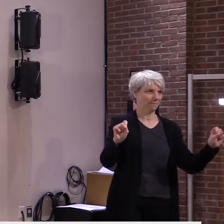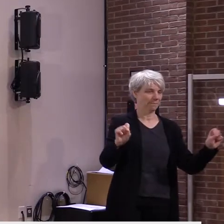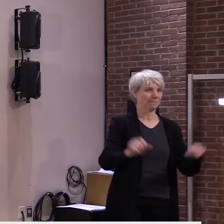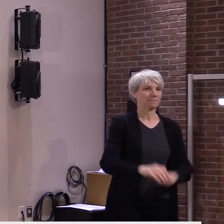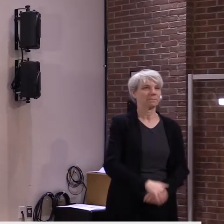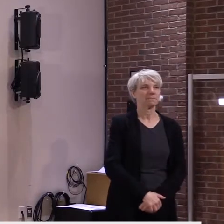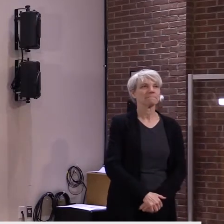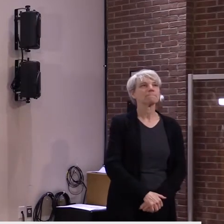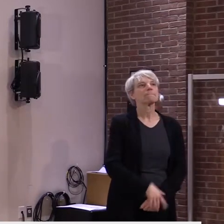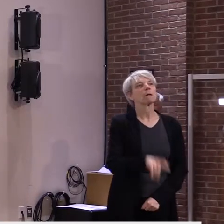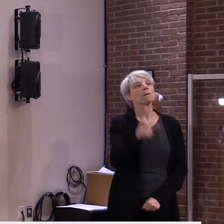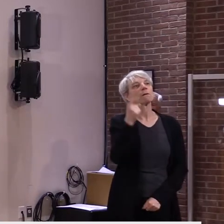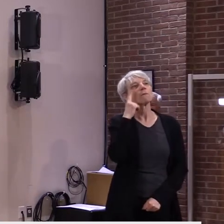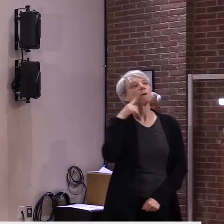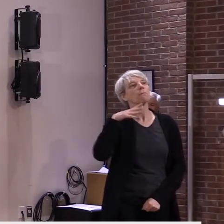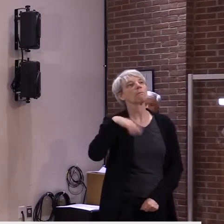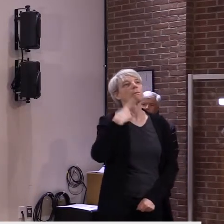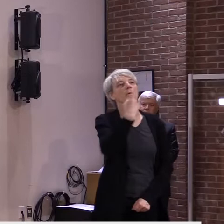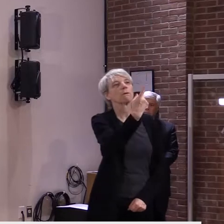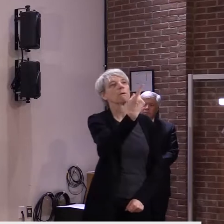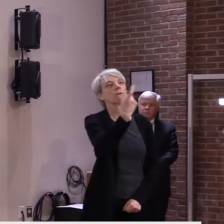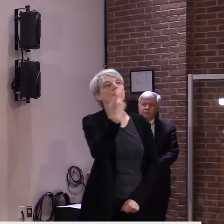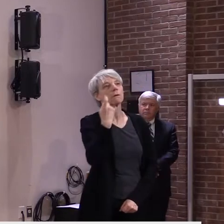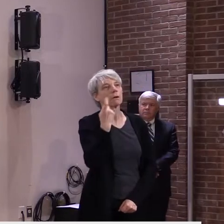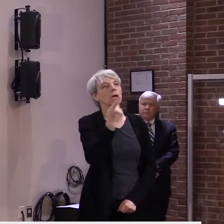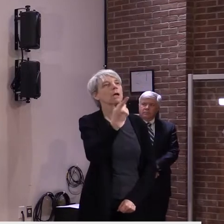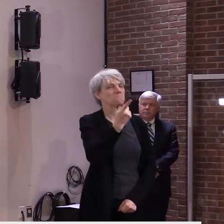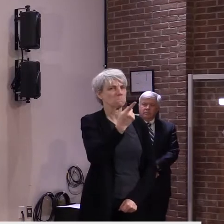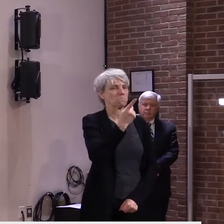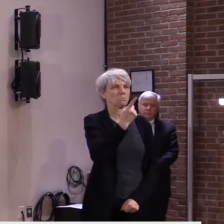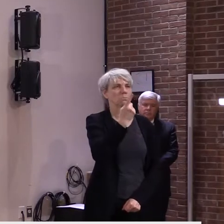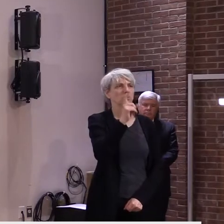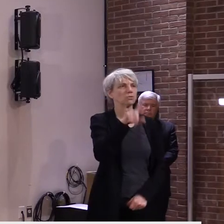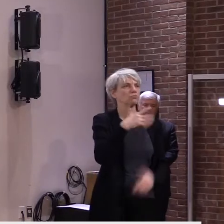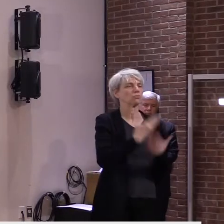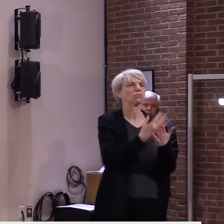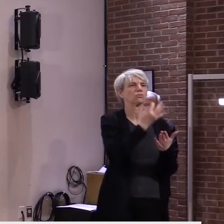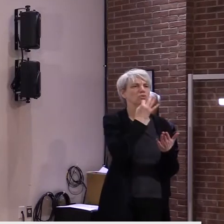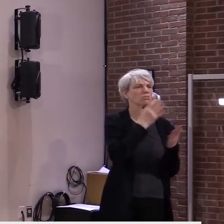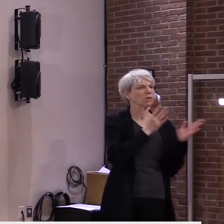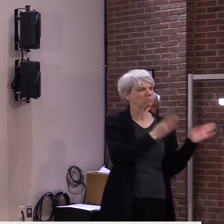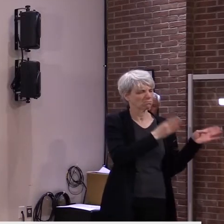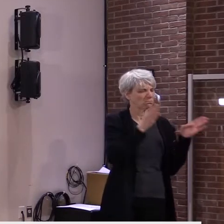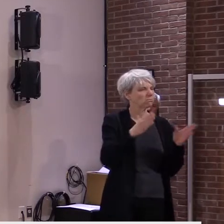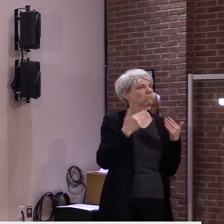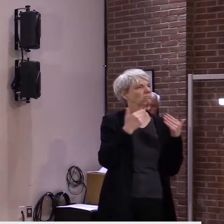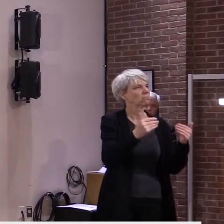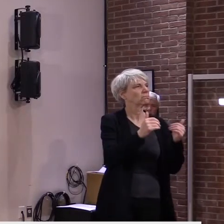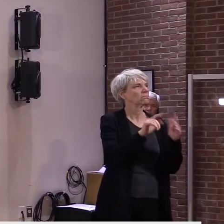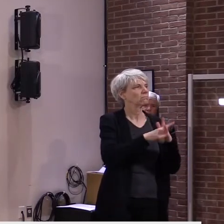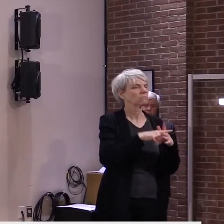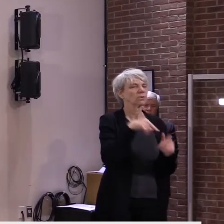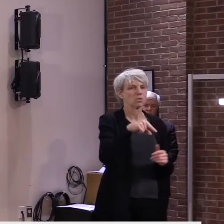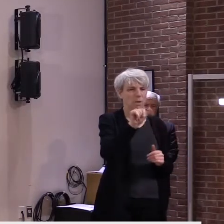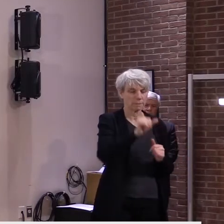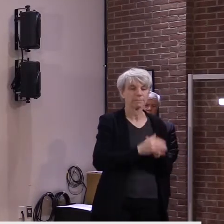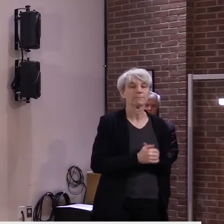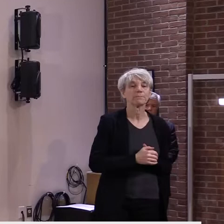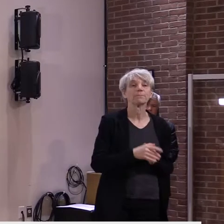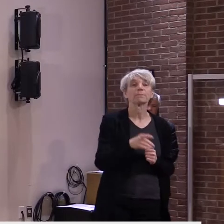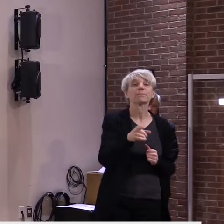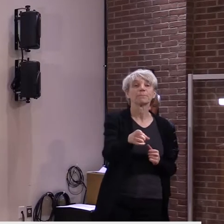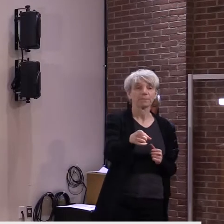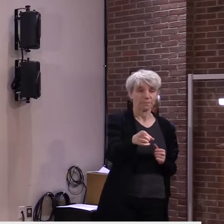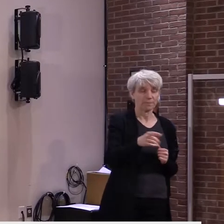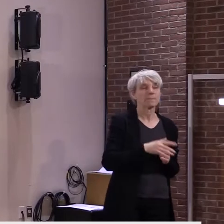Don't see the governor yet on the scene, but shouldn't be too long, but we'll start with the questions. Yep, and the governor will be a